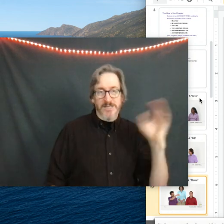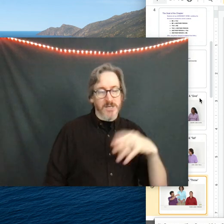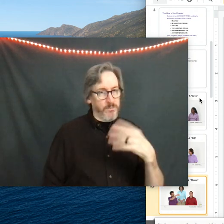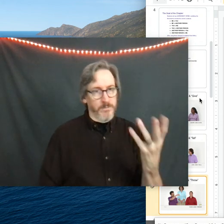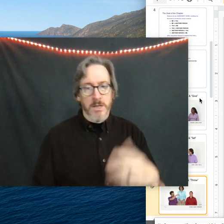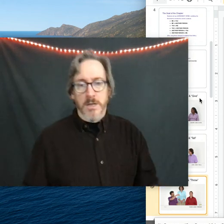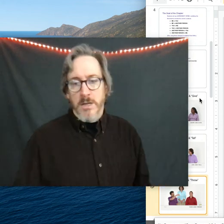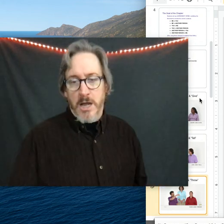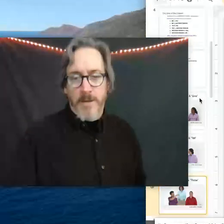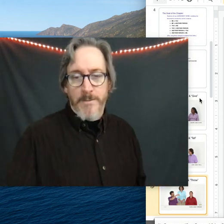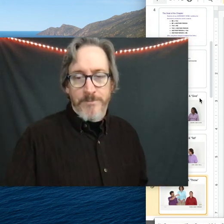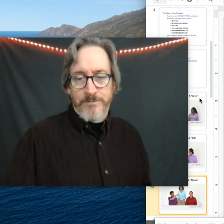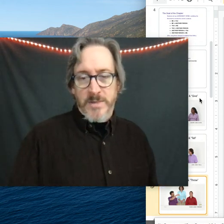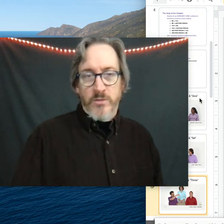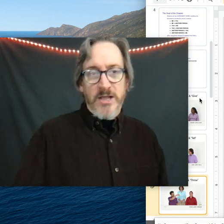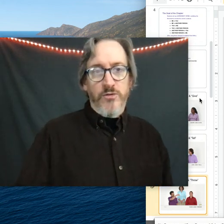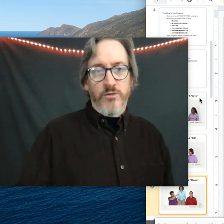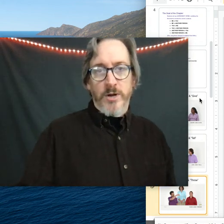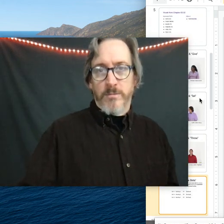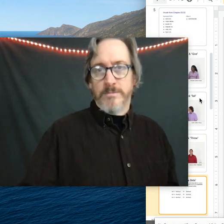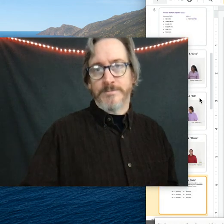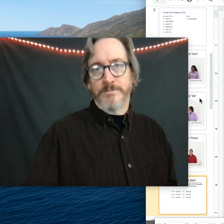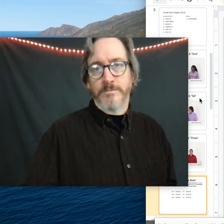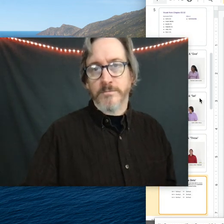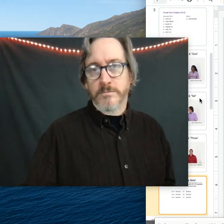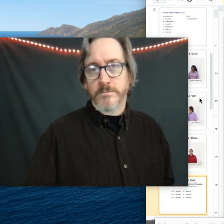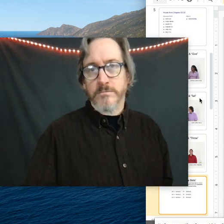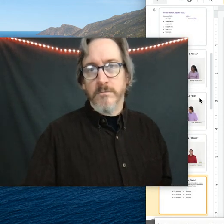to her. So they go through it all.